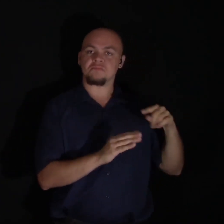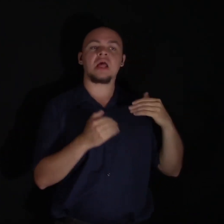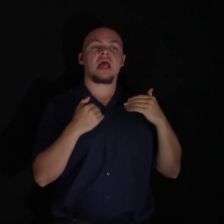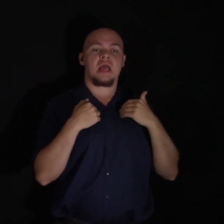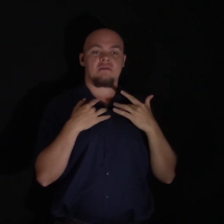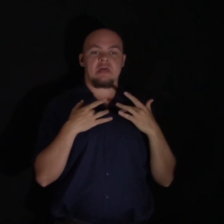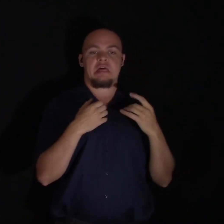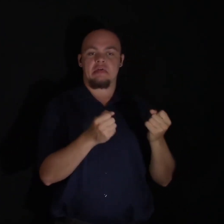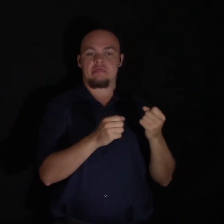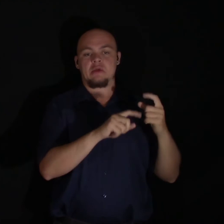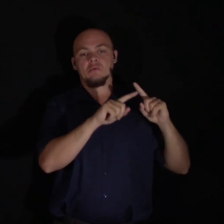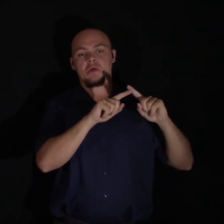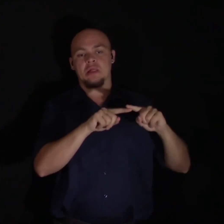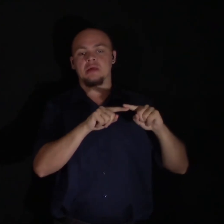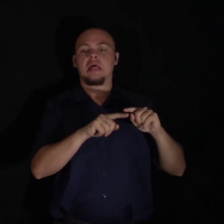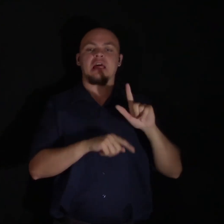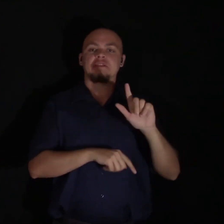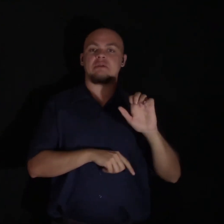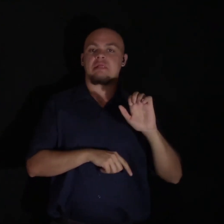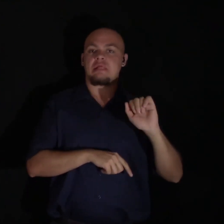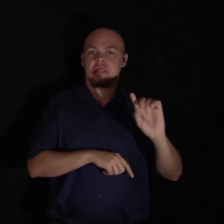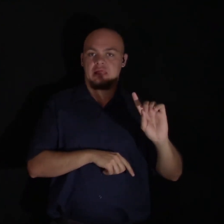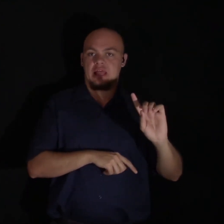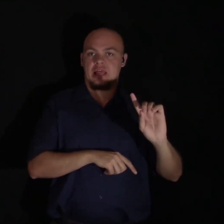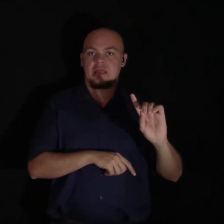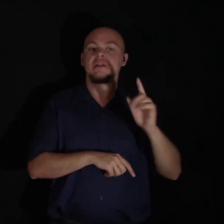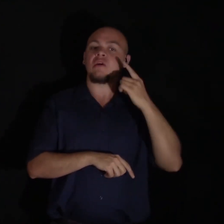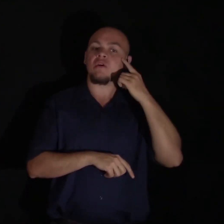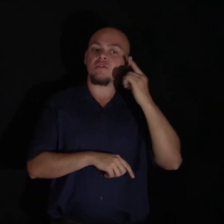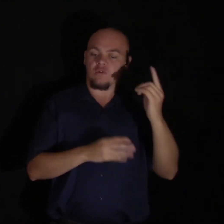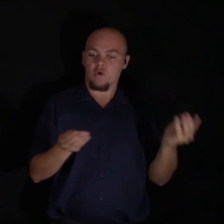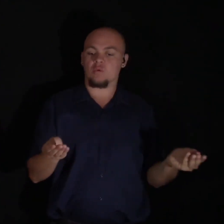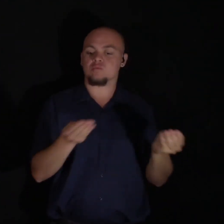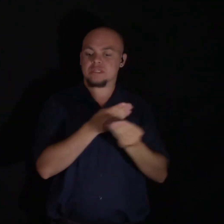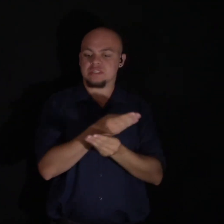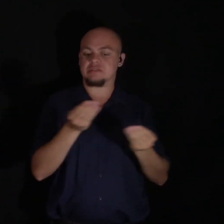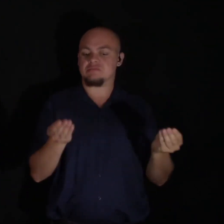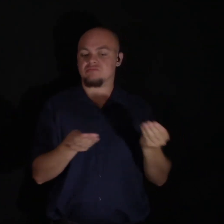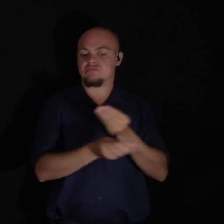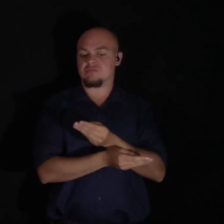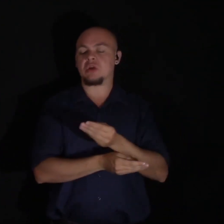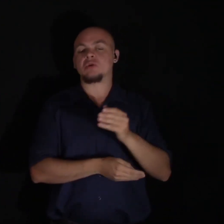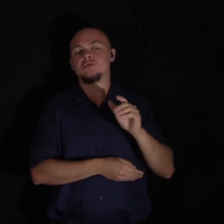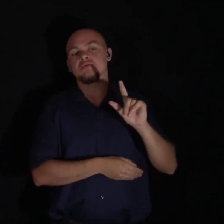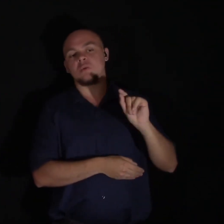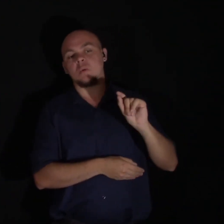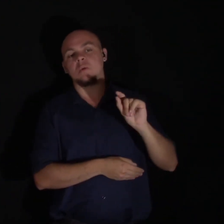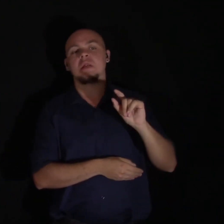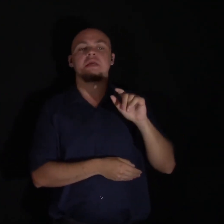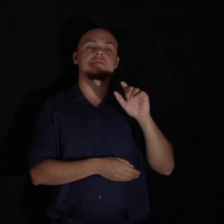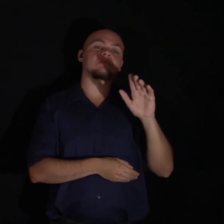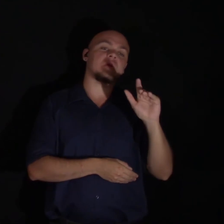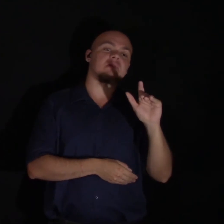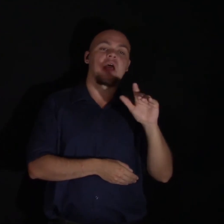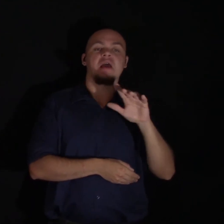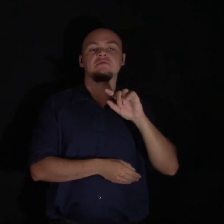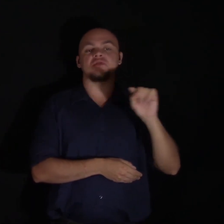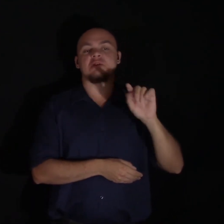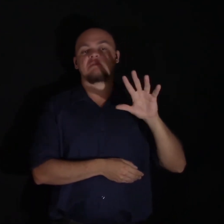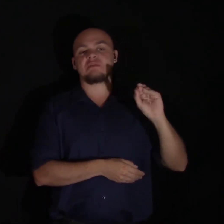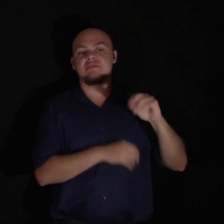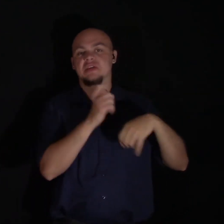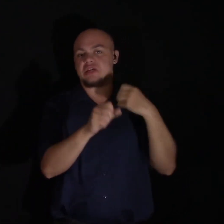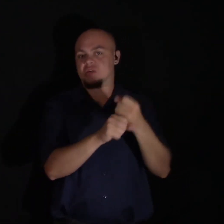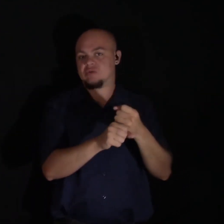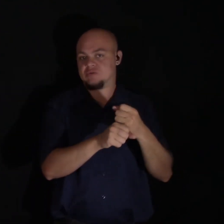reliable relationship where they would use lead as a currency of exchange about every 25 to 50 years, right? And it